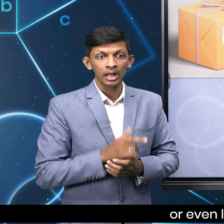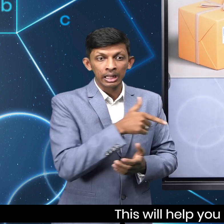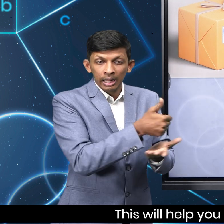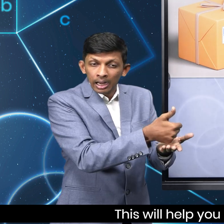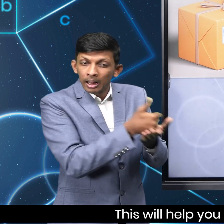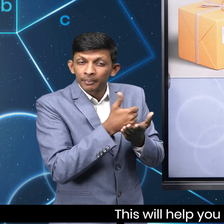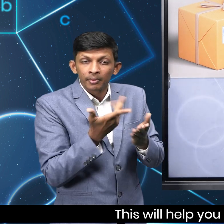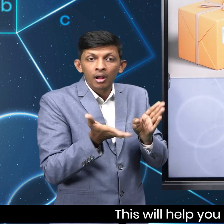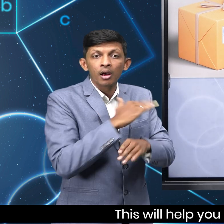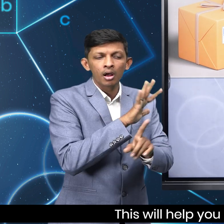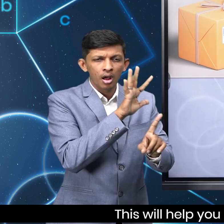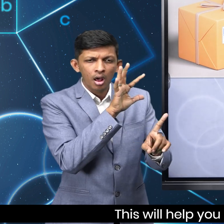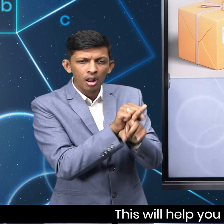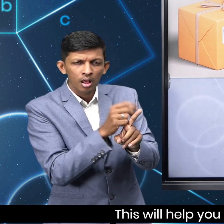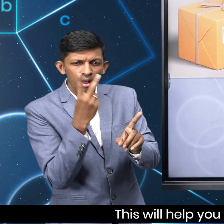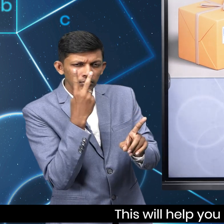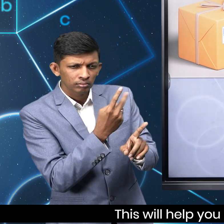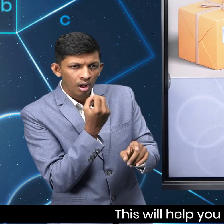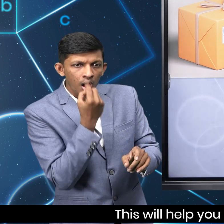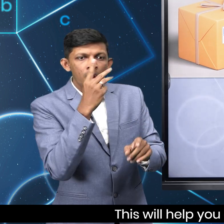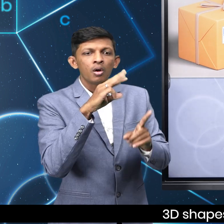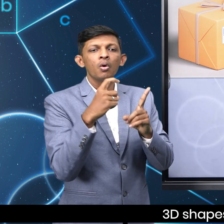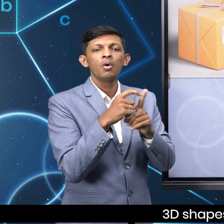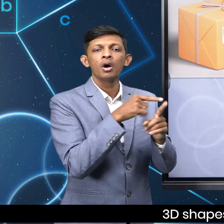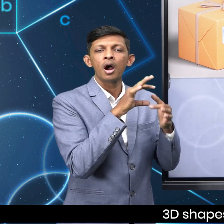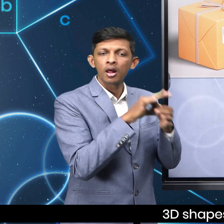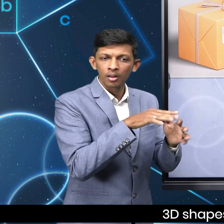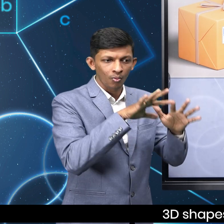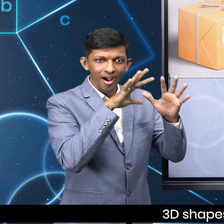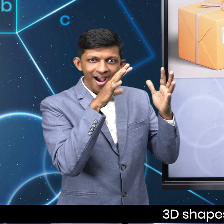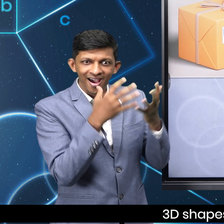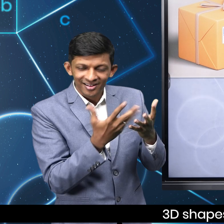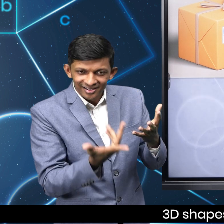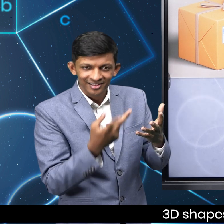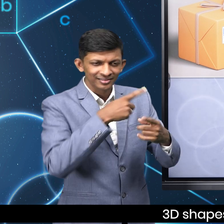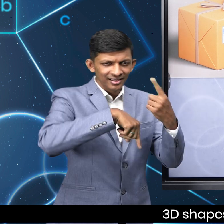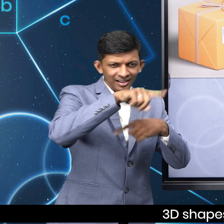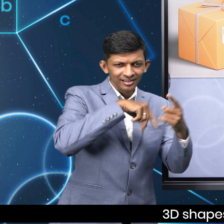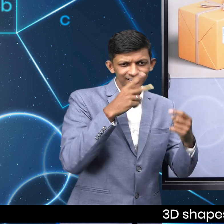This will help you easily recognize and understand 3D shapes in the world around you.